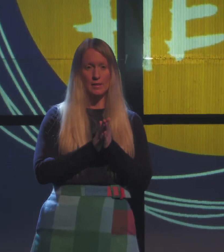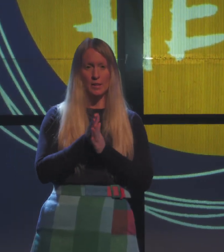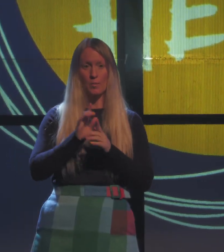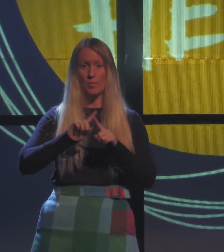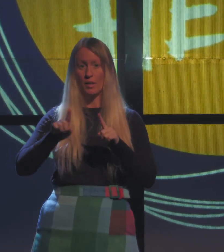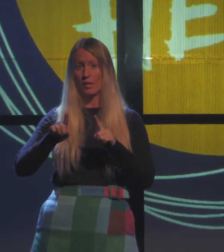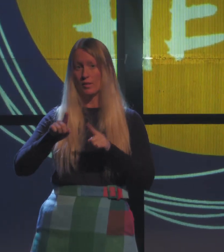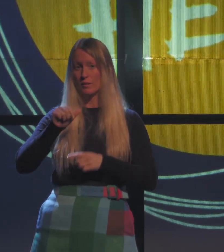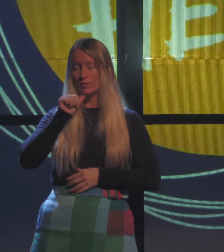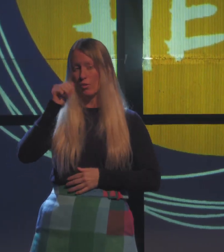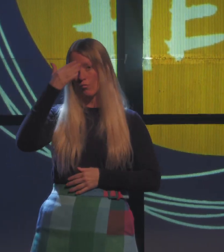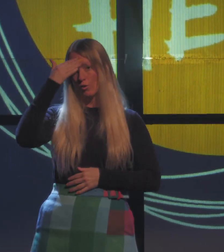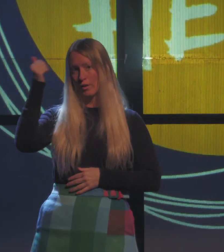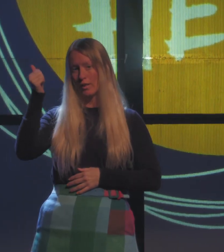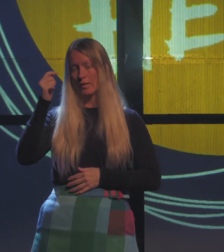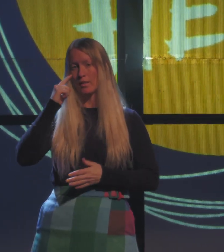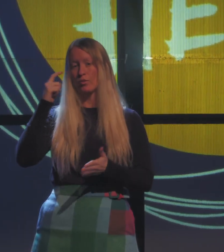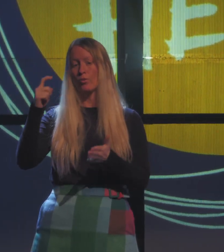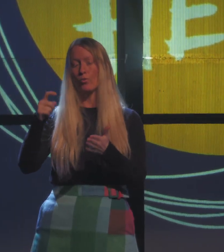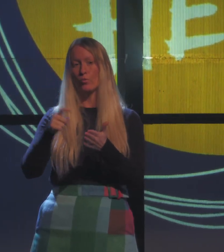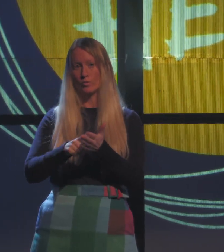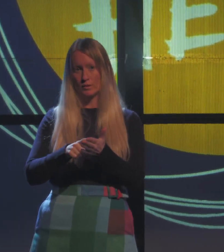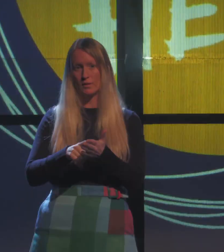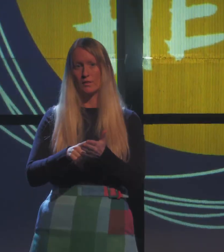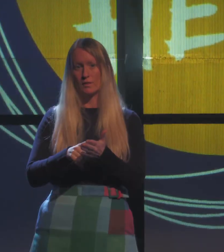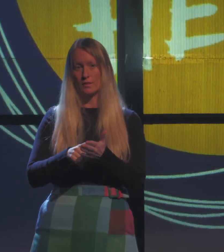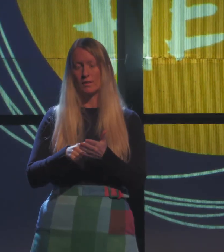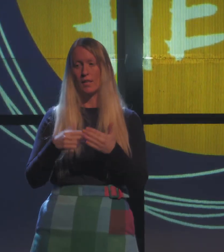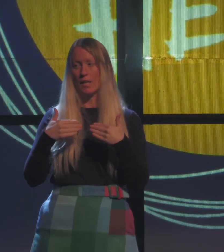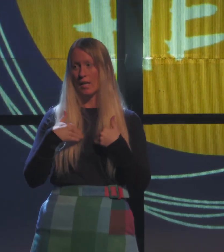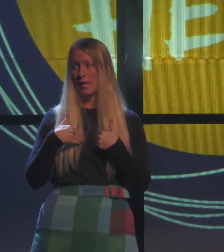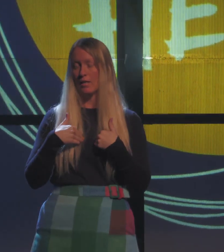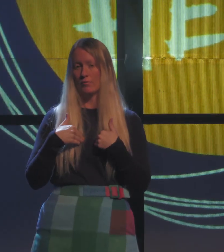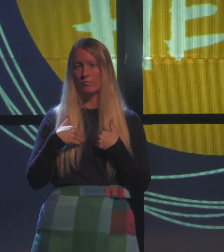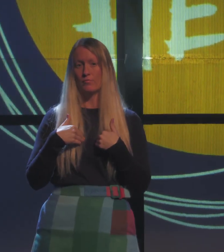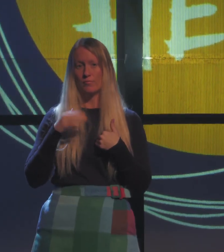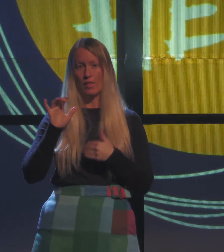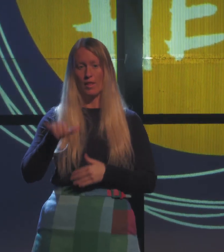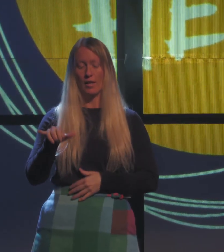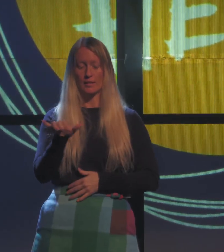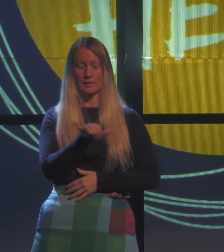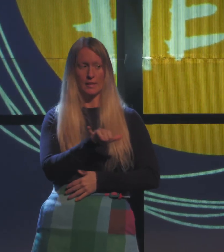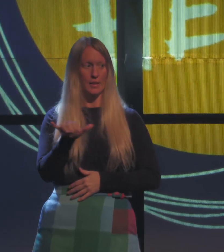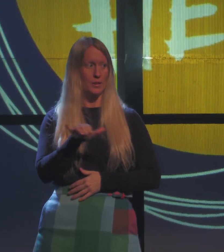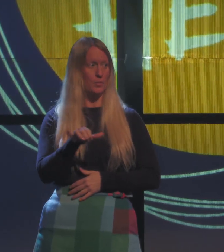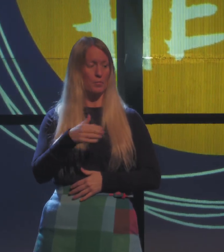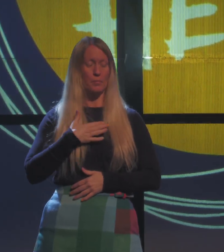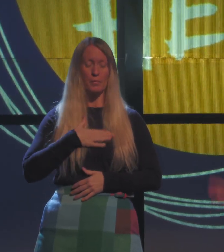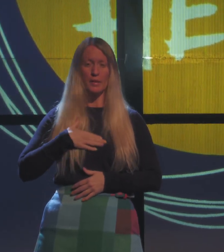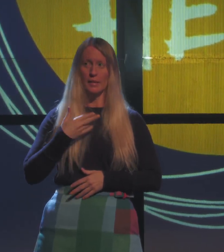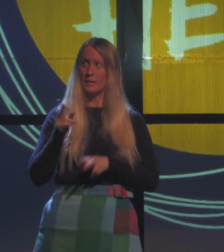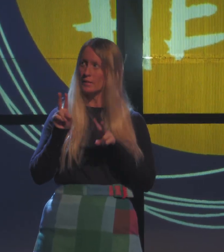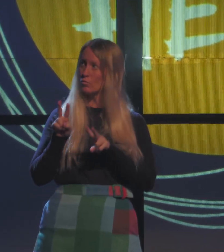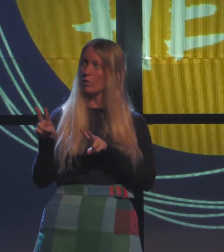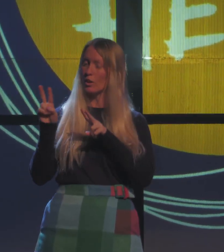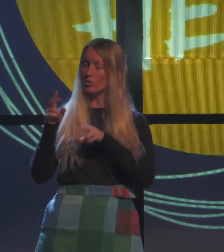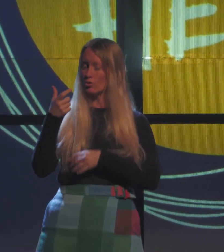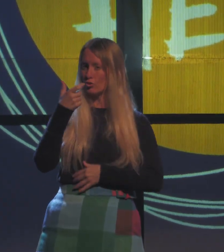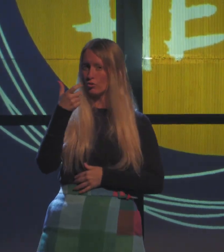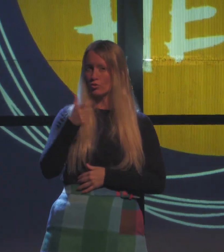can still have that noticing and we can have that moment here. So please watch. There's some exciting things coming ahead.